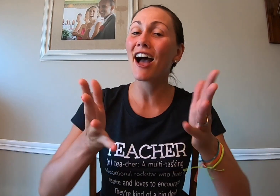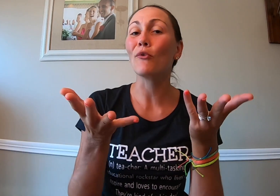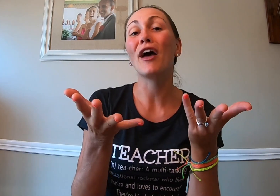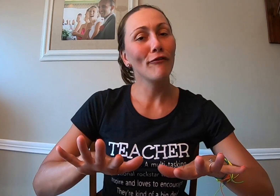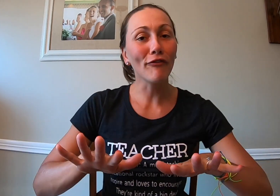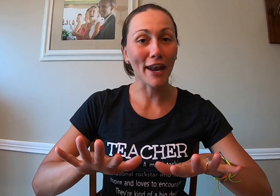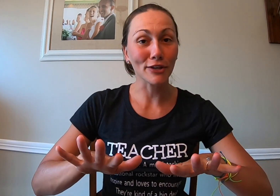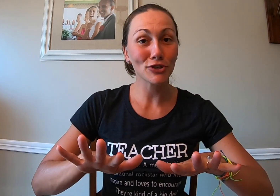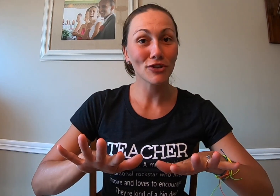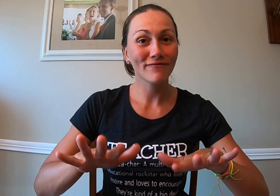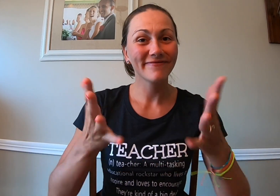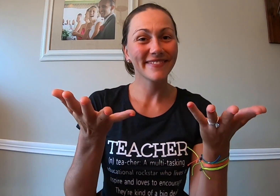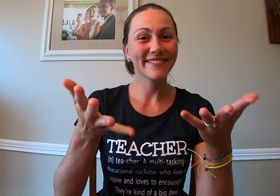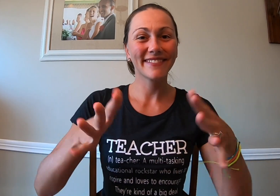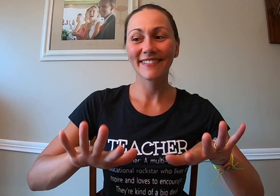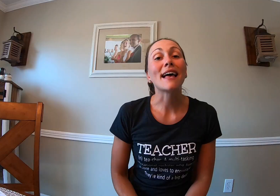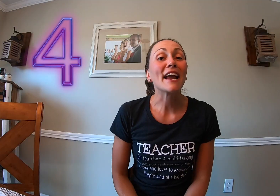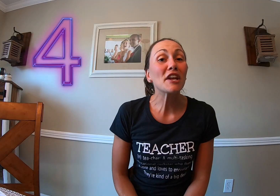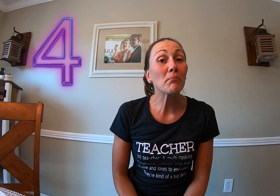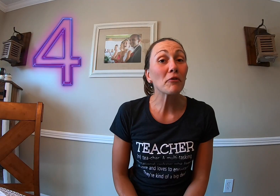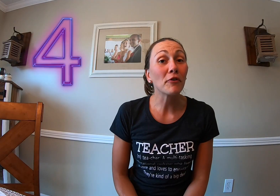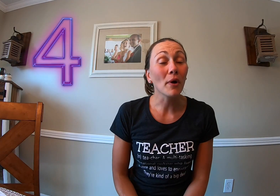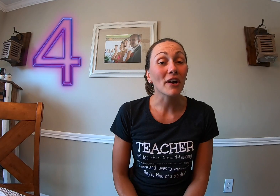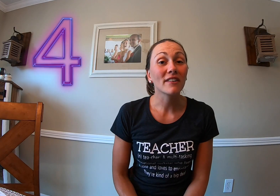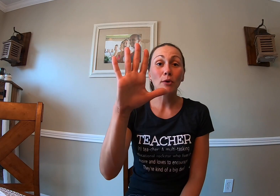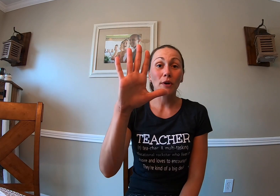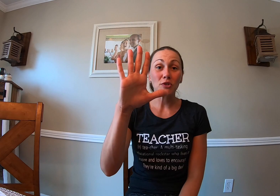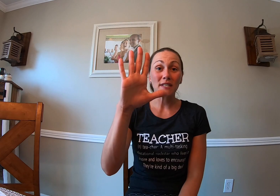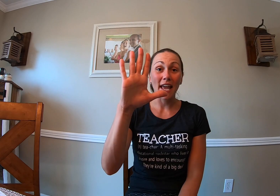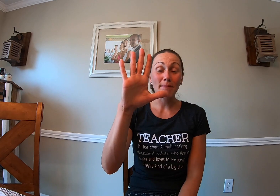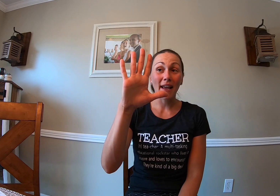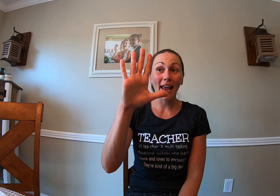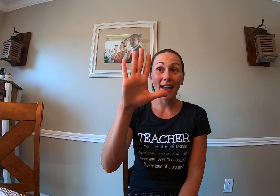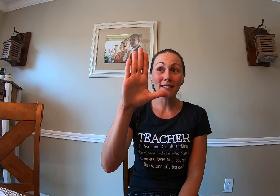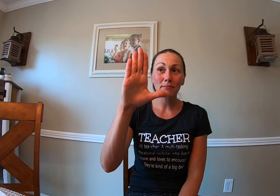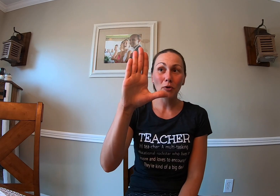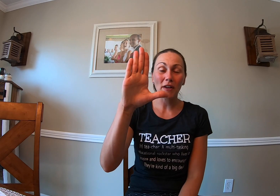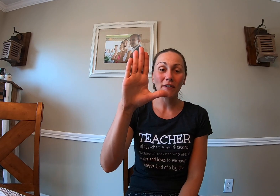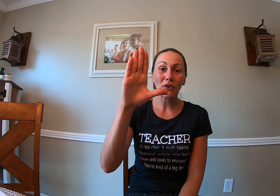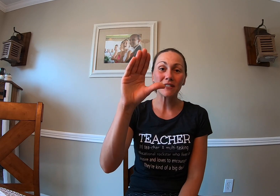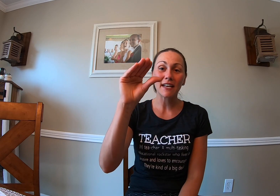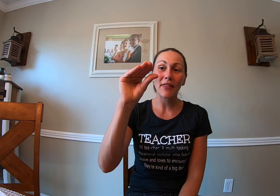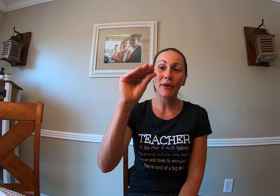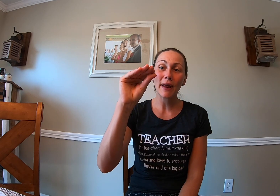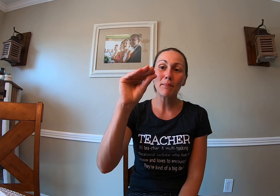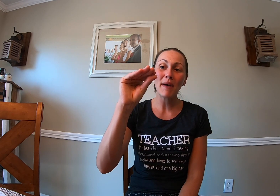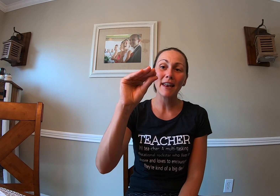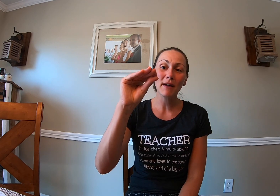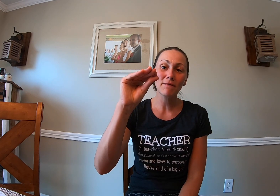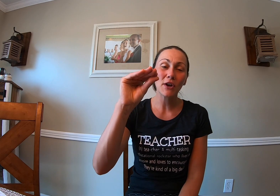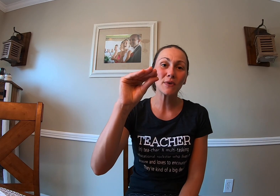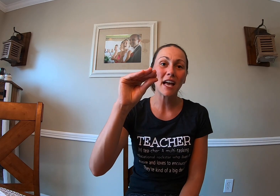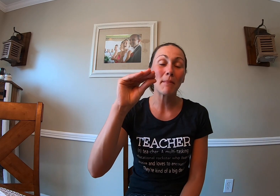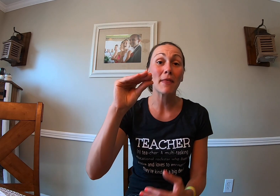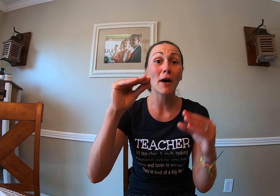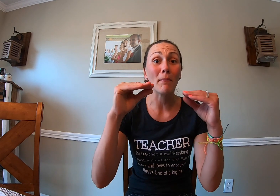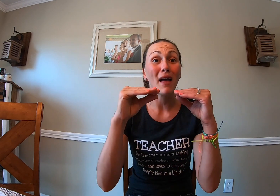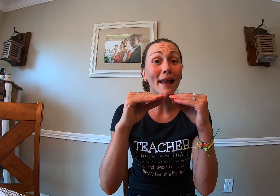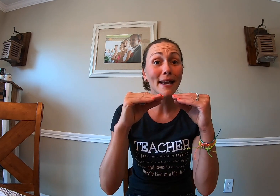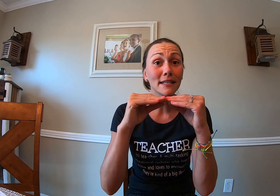down. Finish. Sign number 4. I'm going to take my hand, put my fingers together, and bend my fingers on my thumb like I did